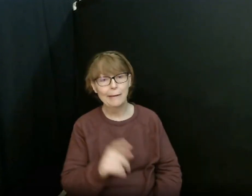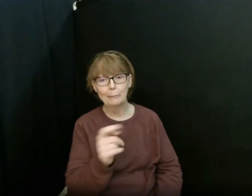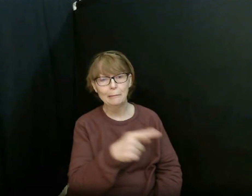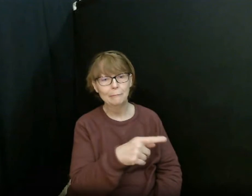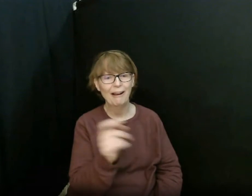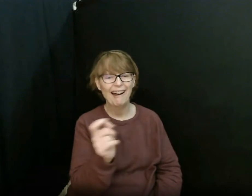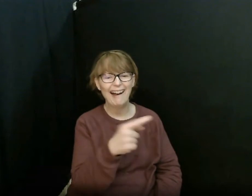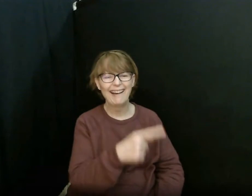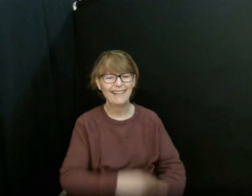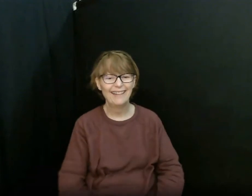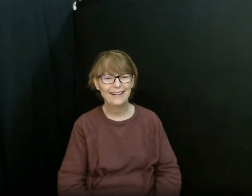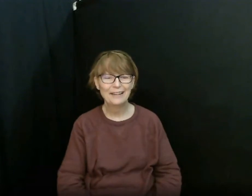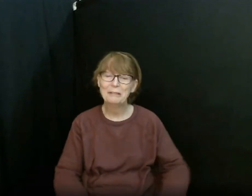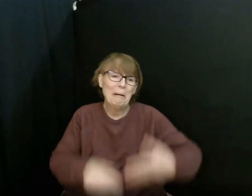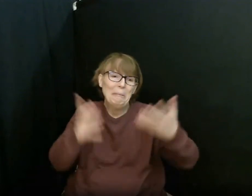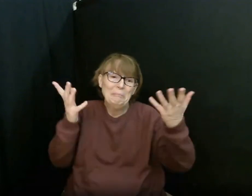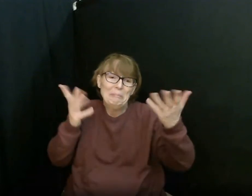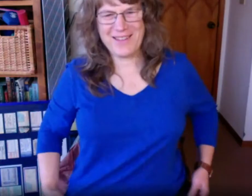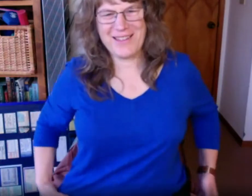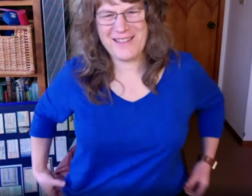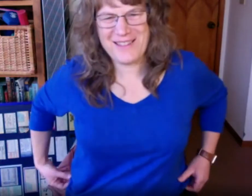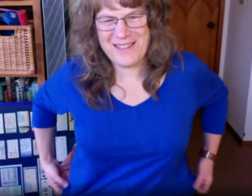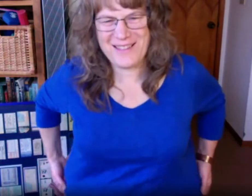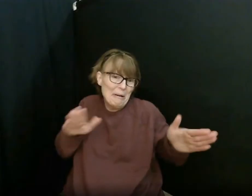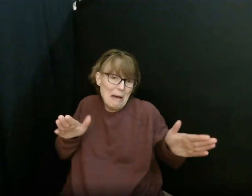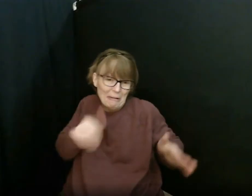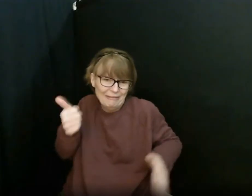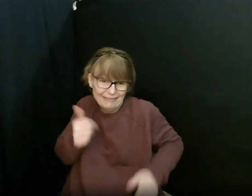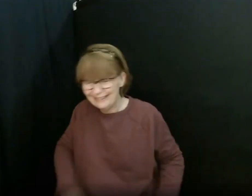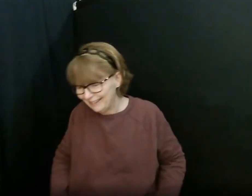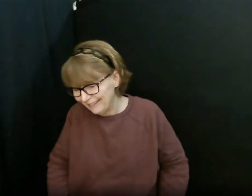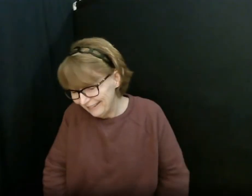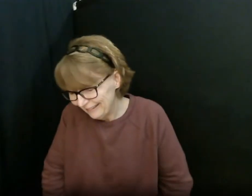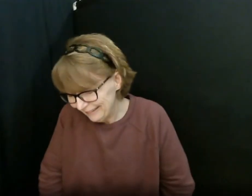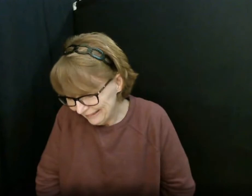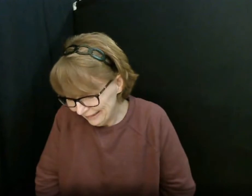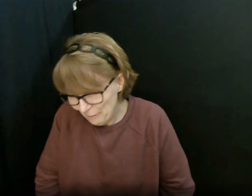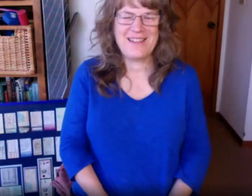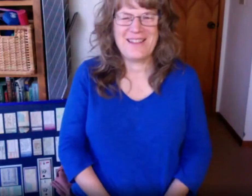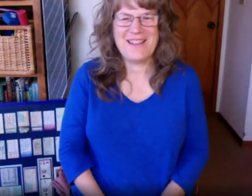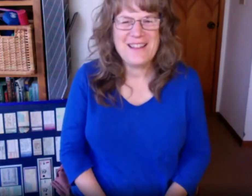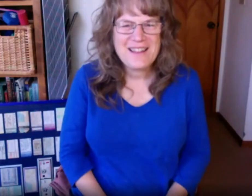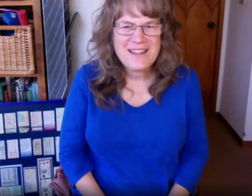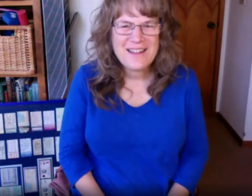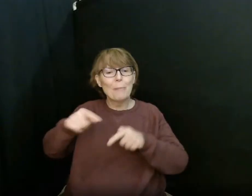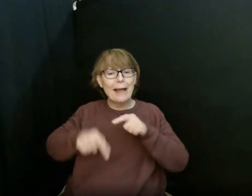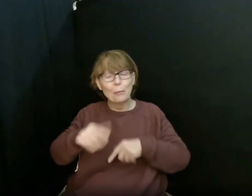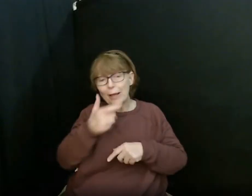me. All right. That's fine. That's fine. I don't know. I don't know. I'll figure it out. I may have to go back and